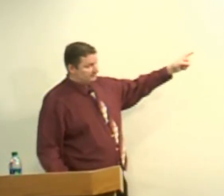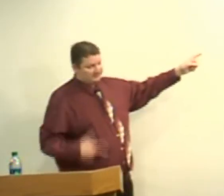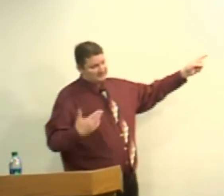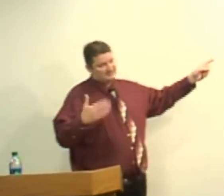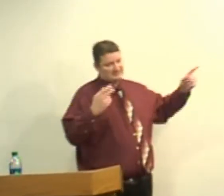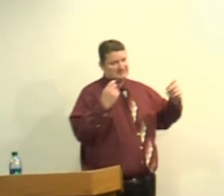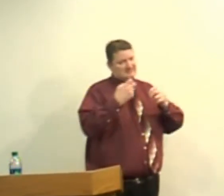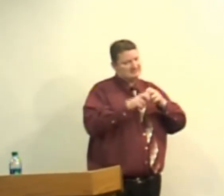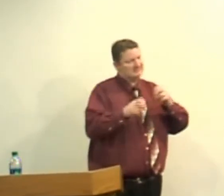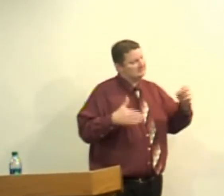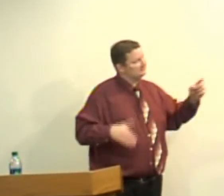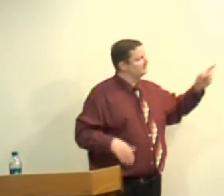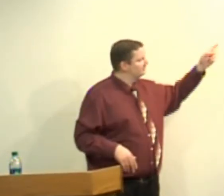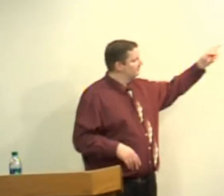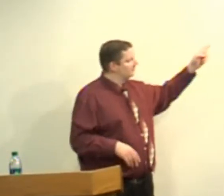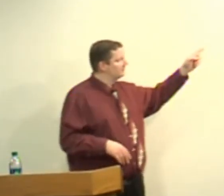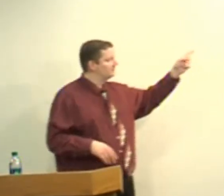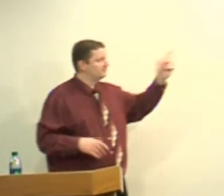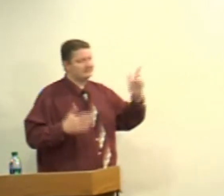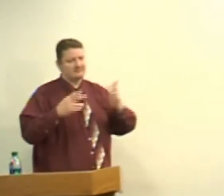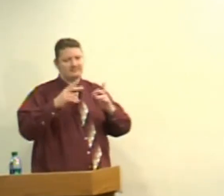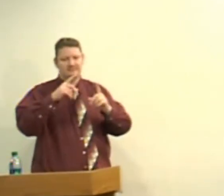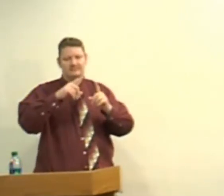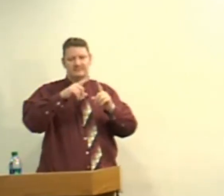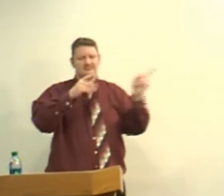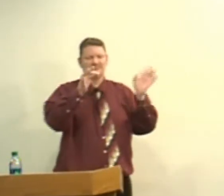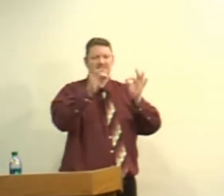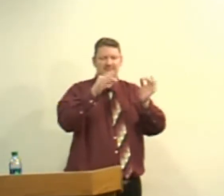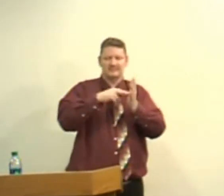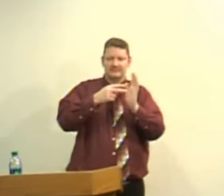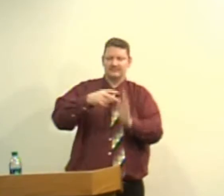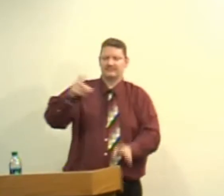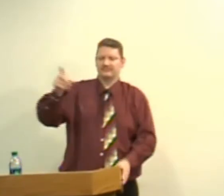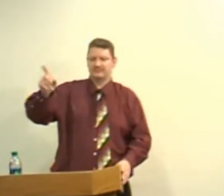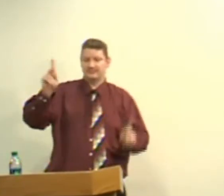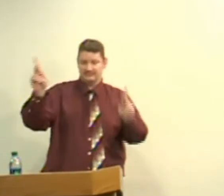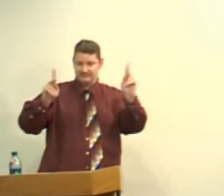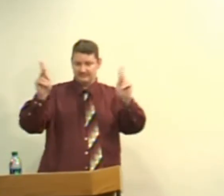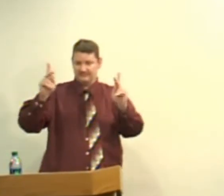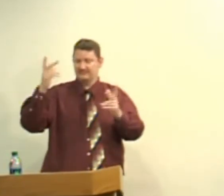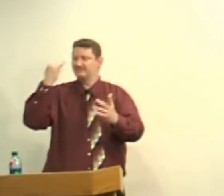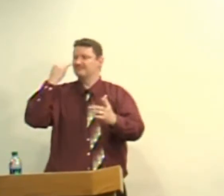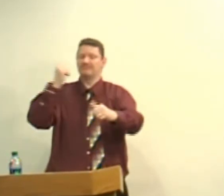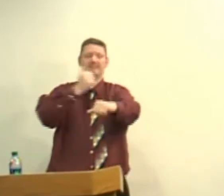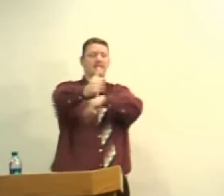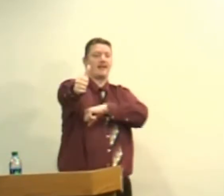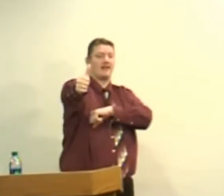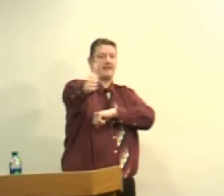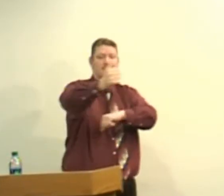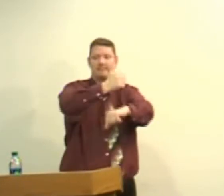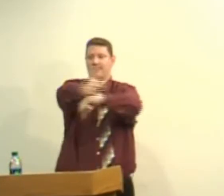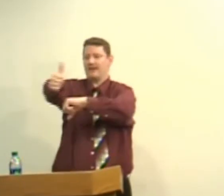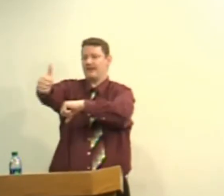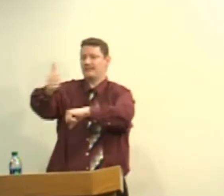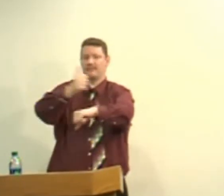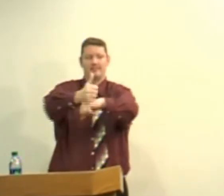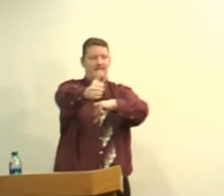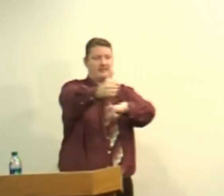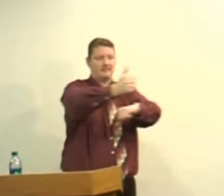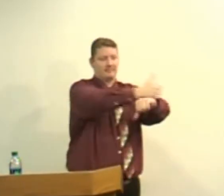This verse here, this verse here, a little bit difficult. I'll explain it just a little bit. So people, people want to blame.